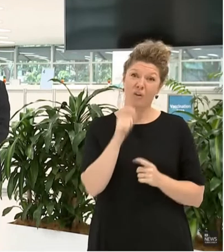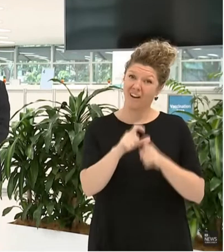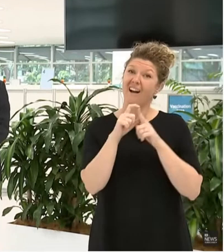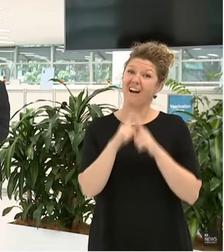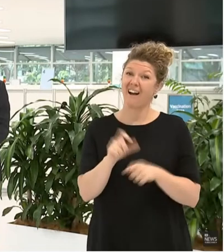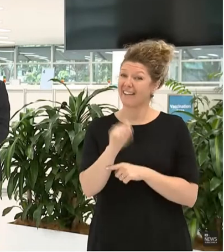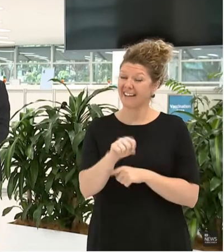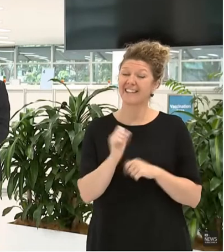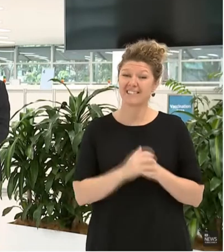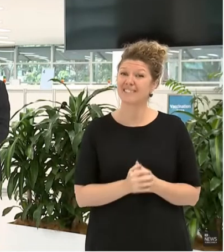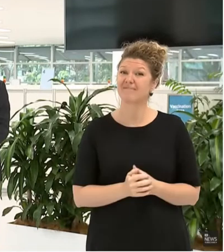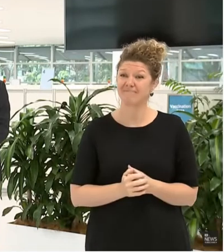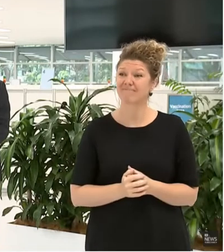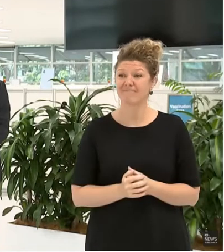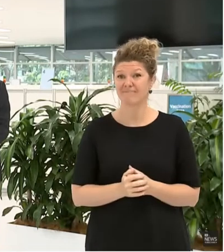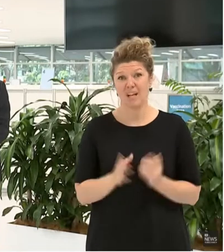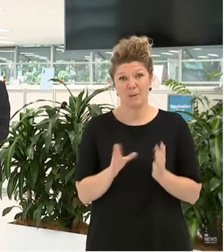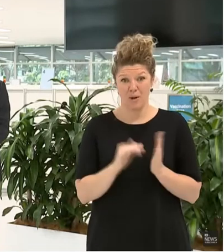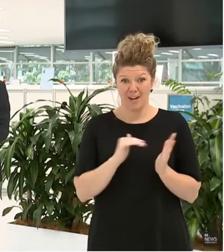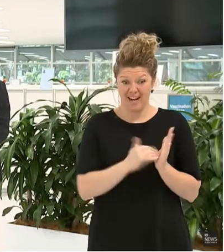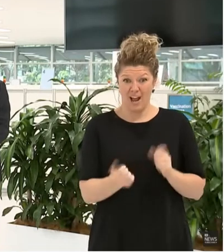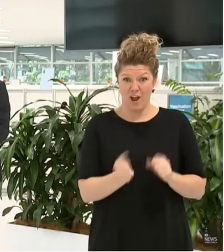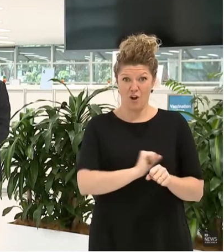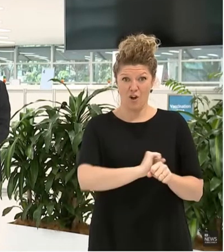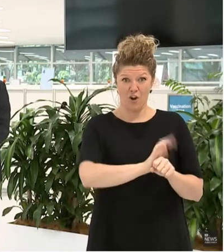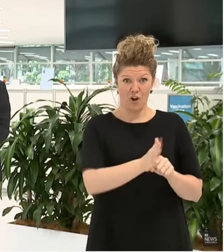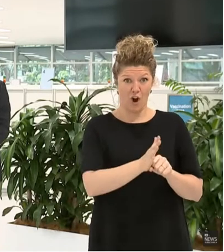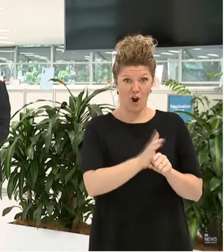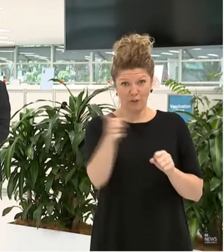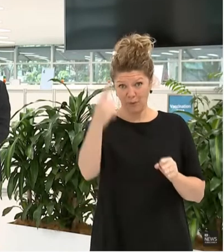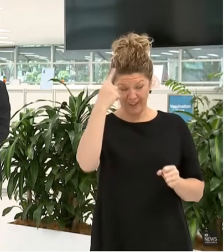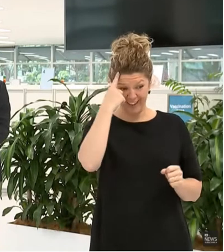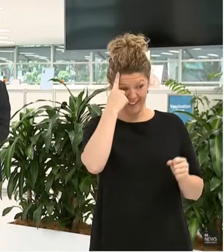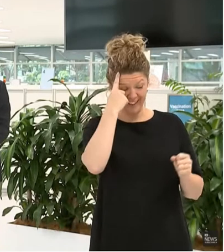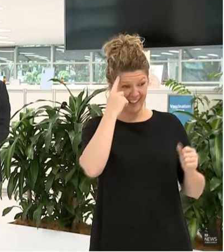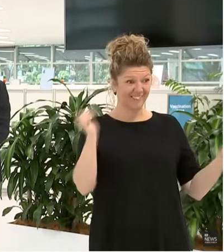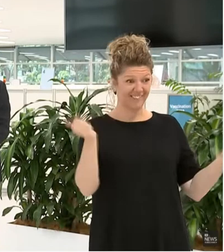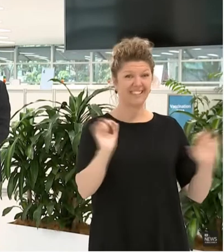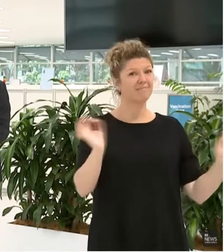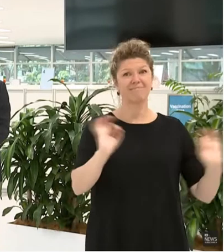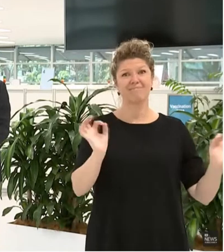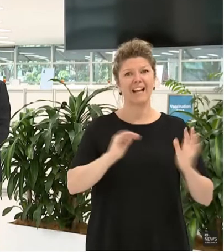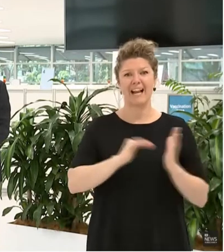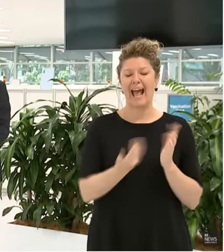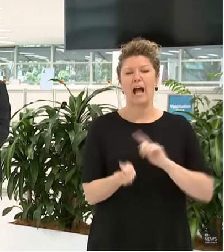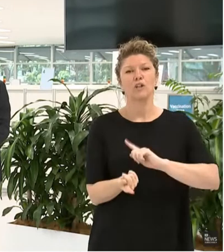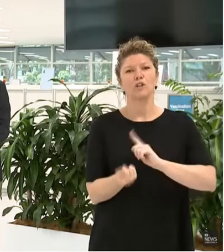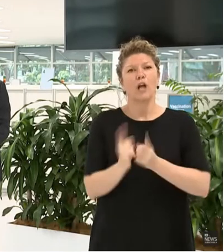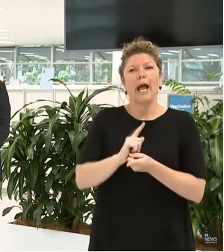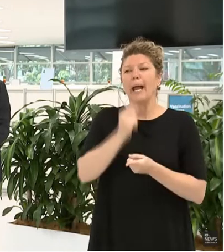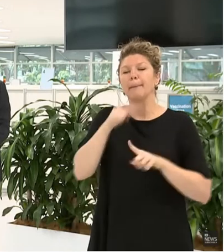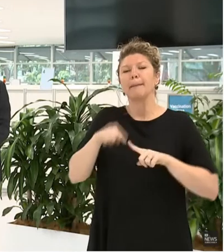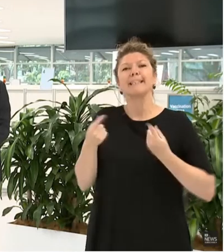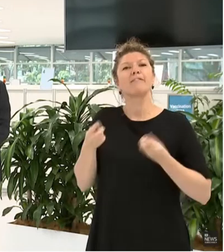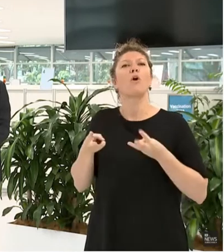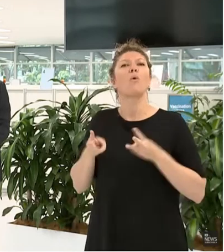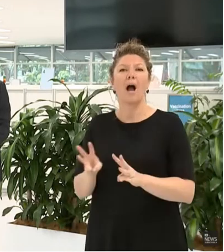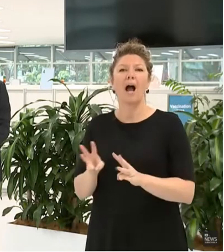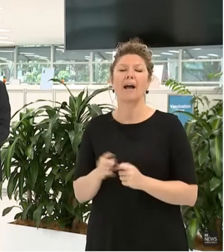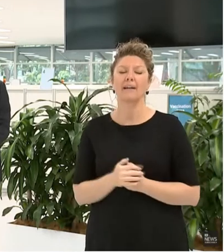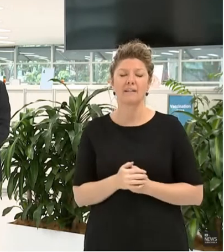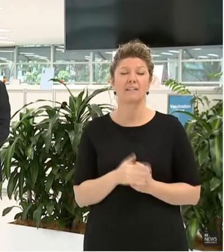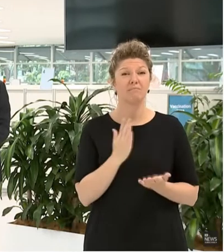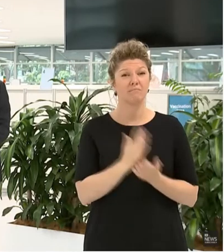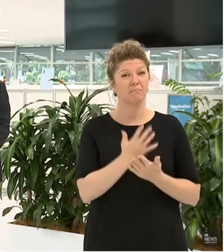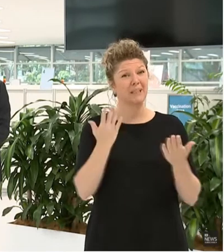will be challenges as we move through this next phase, but we will get through it, and I particularly want to thank those frontline health workers day in,